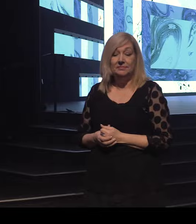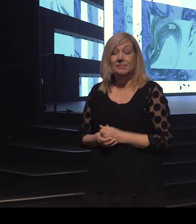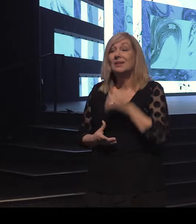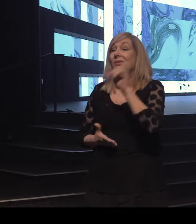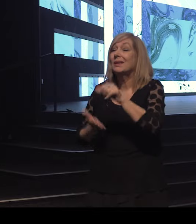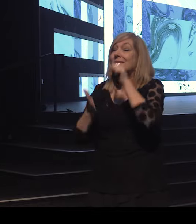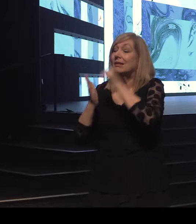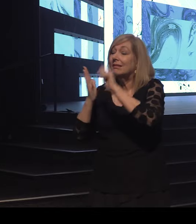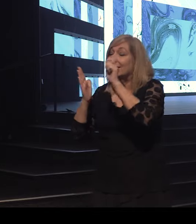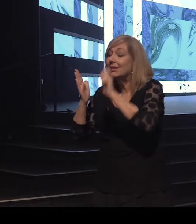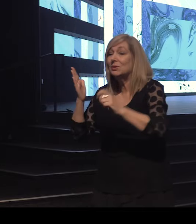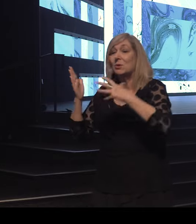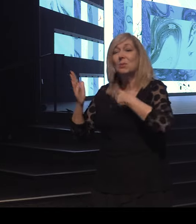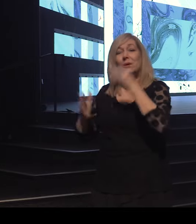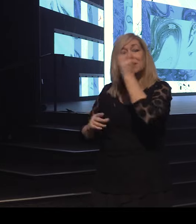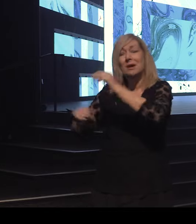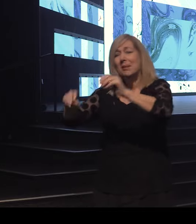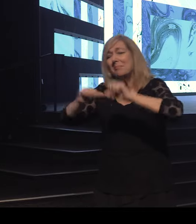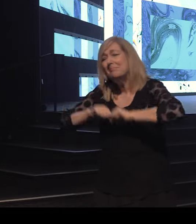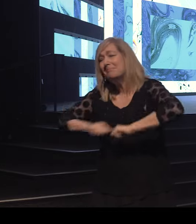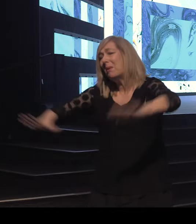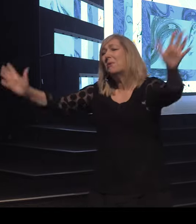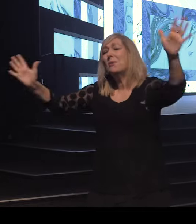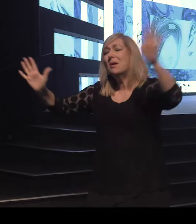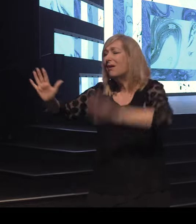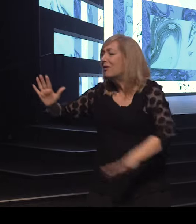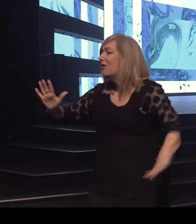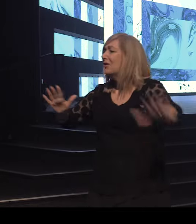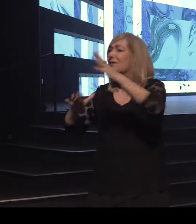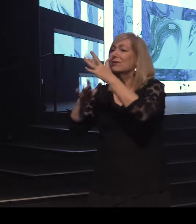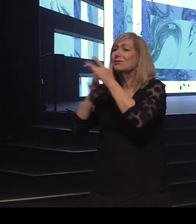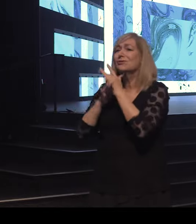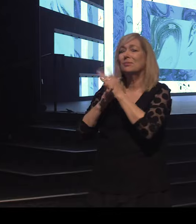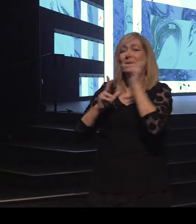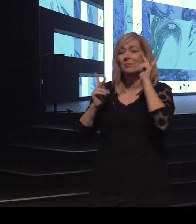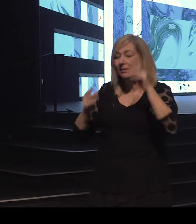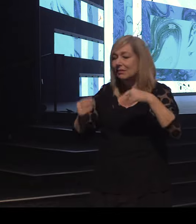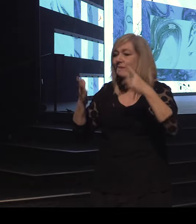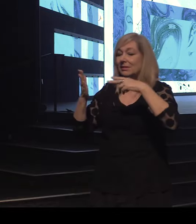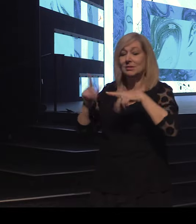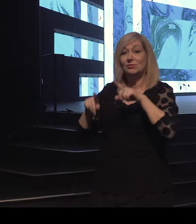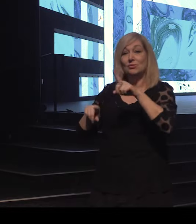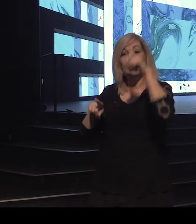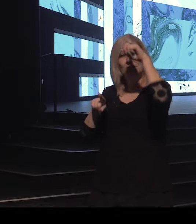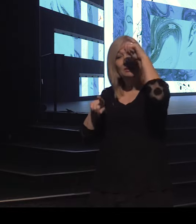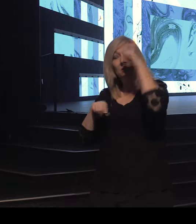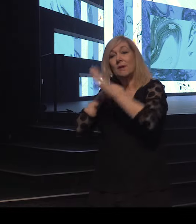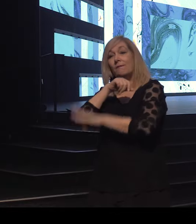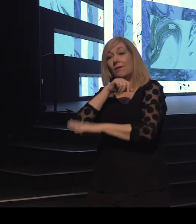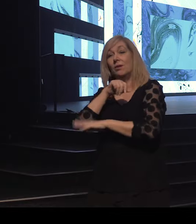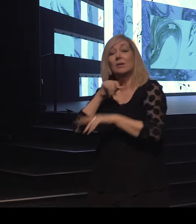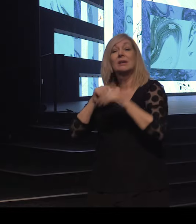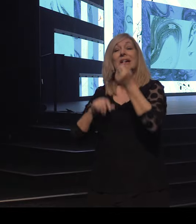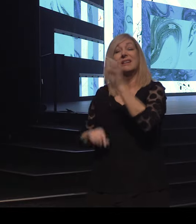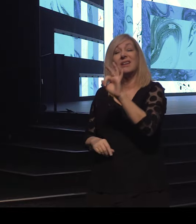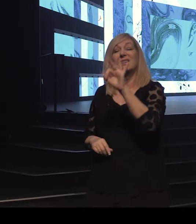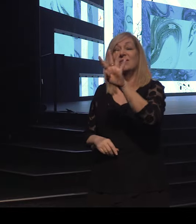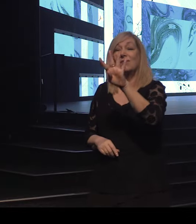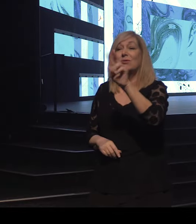The letters of the White Rose spread like wildfire all over Germany during the summer, fall, and winter of